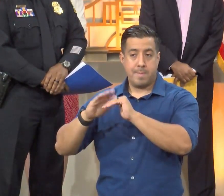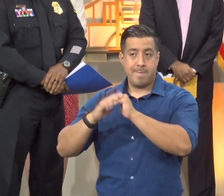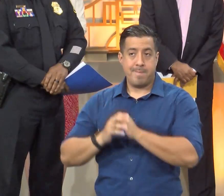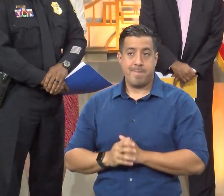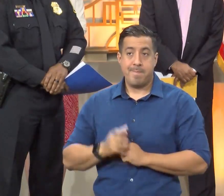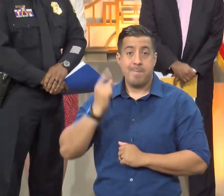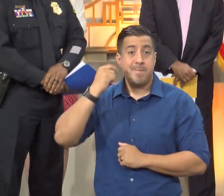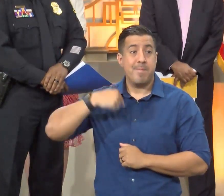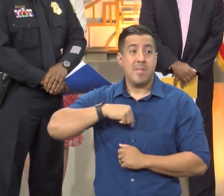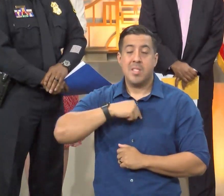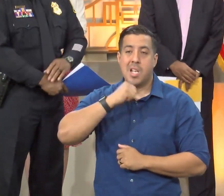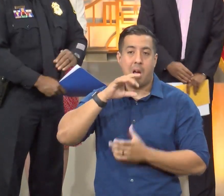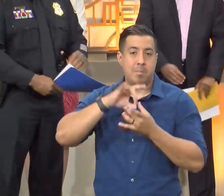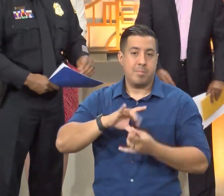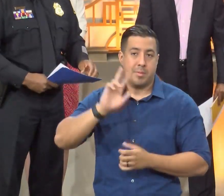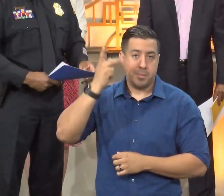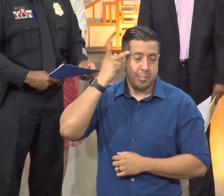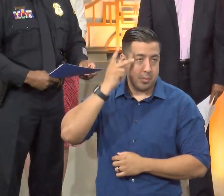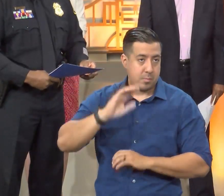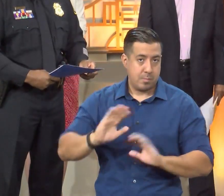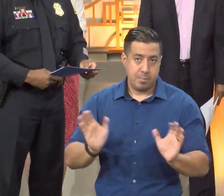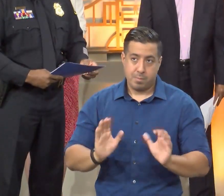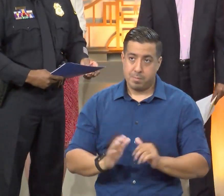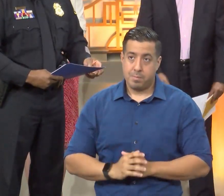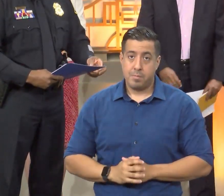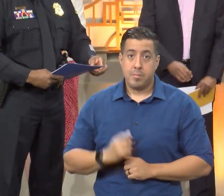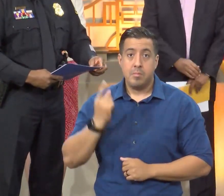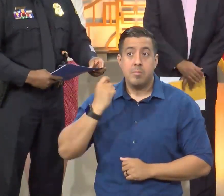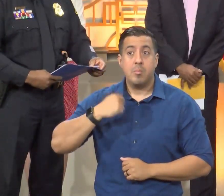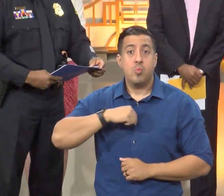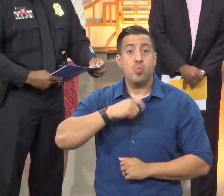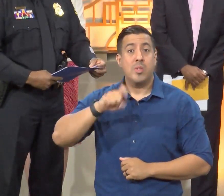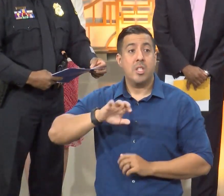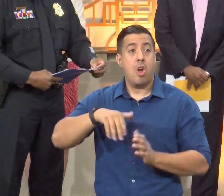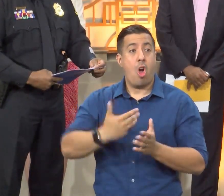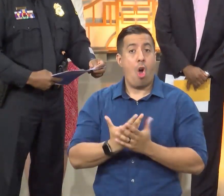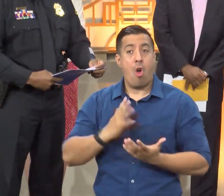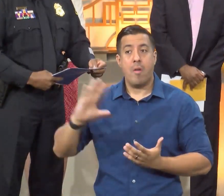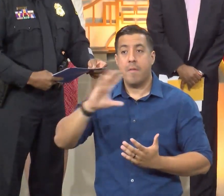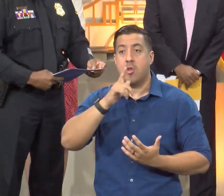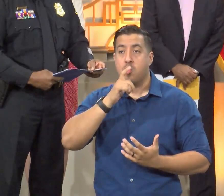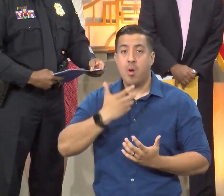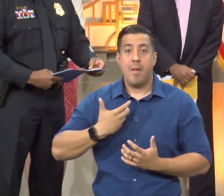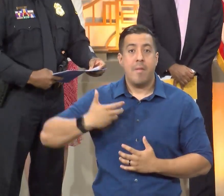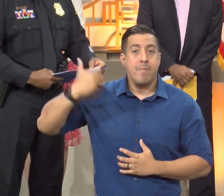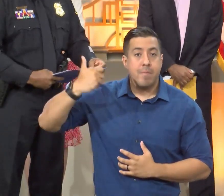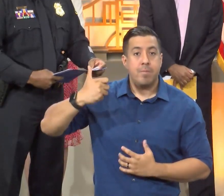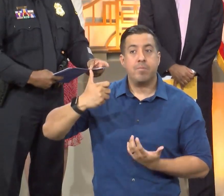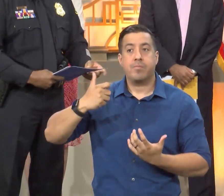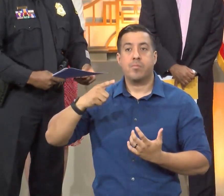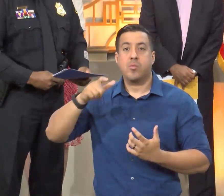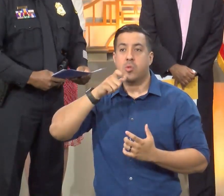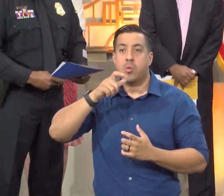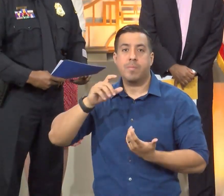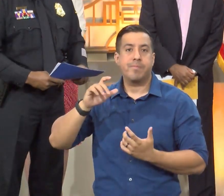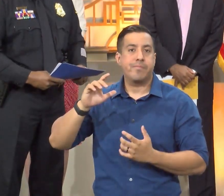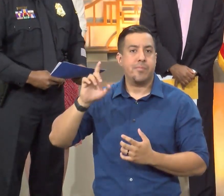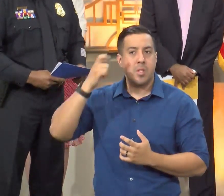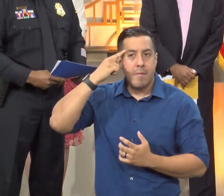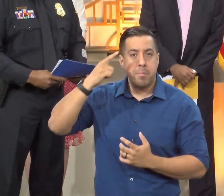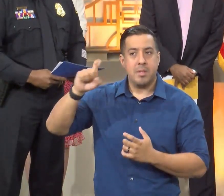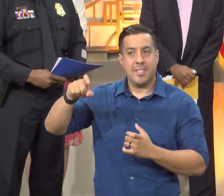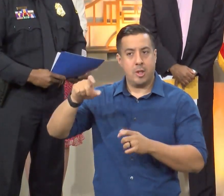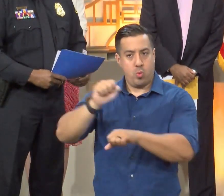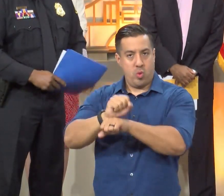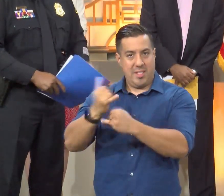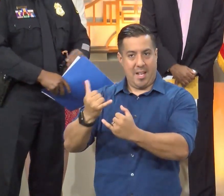political, but it is time for every elected official in the city and county to acknowledge this, talk about it, and work to fix it. When